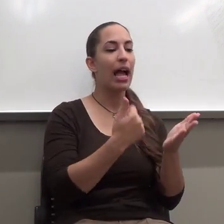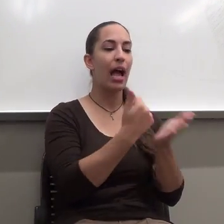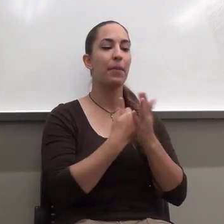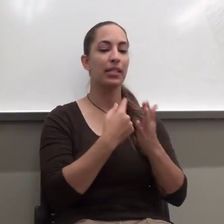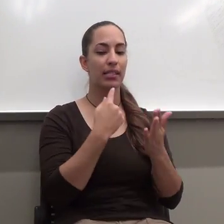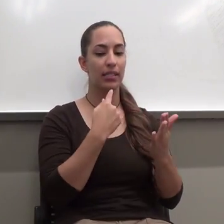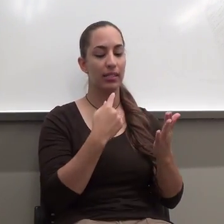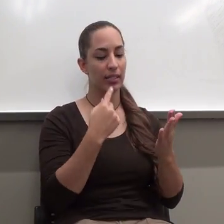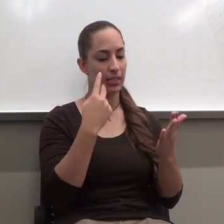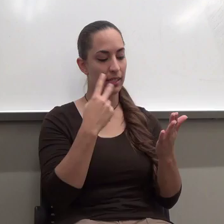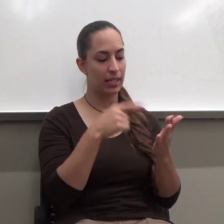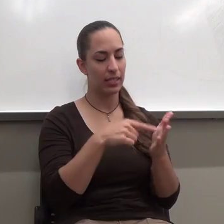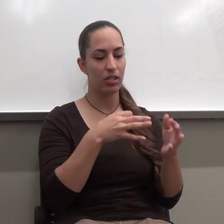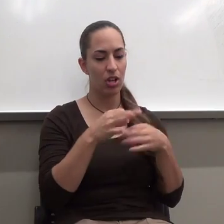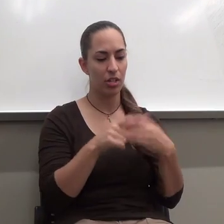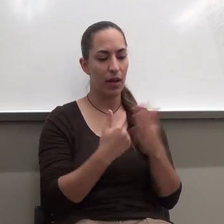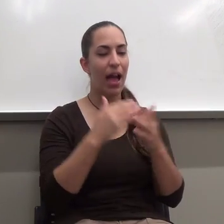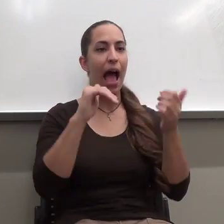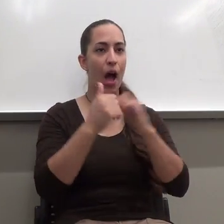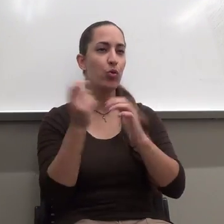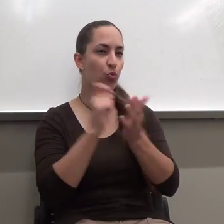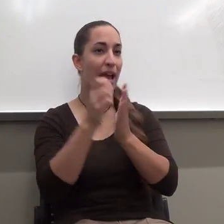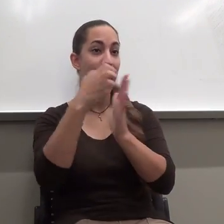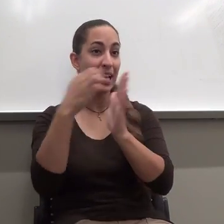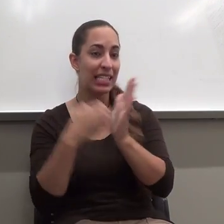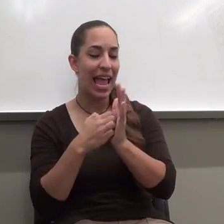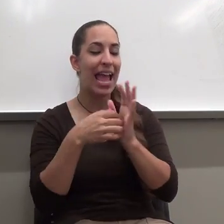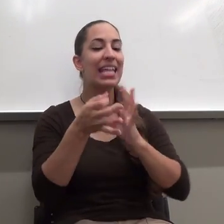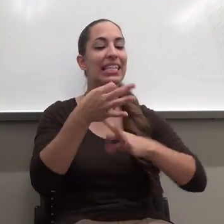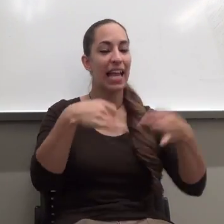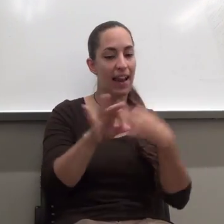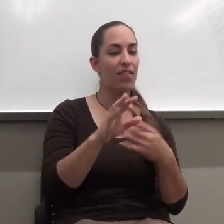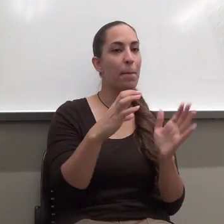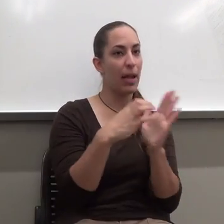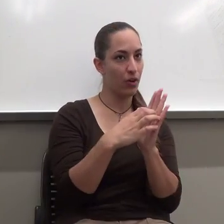of you have already written essays. So you have the introduction to